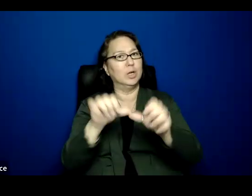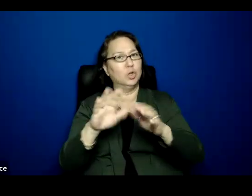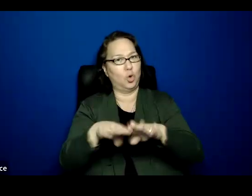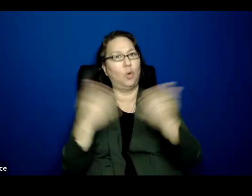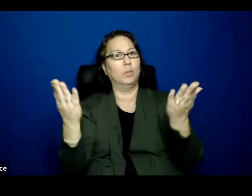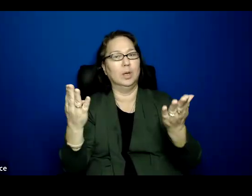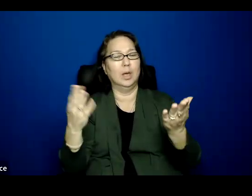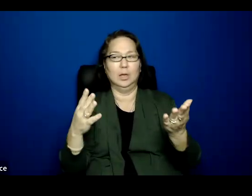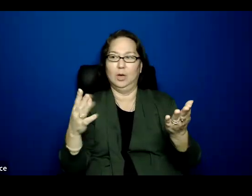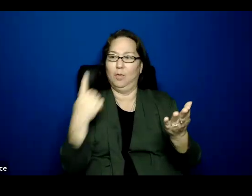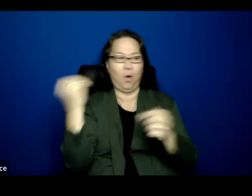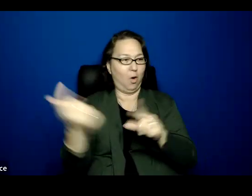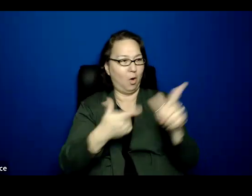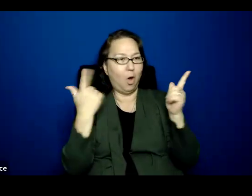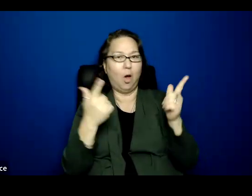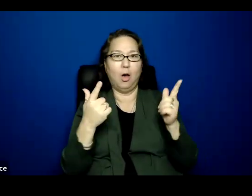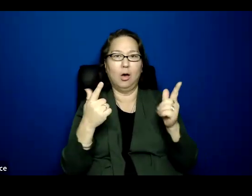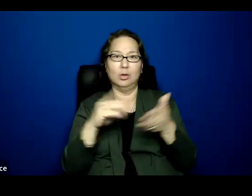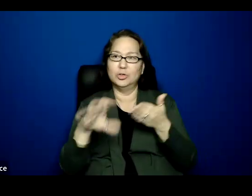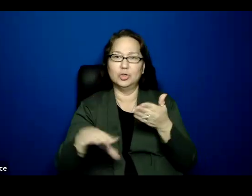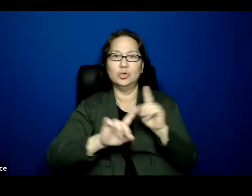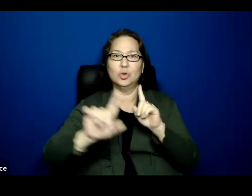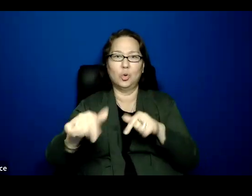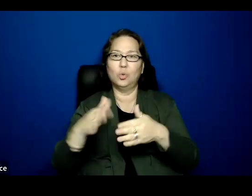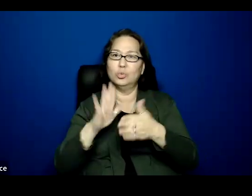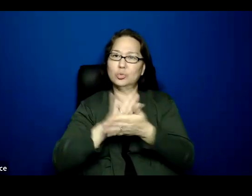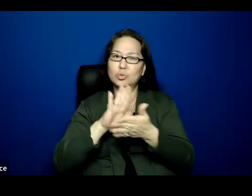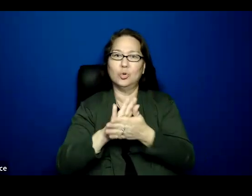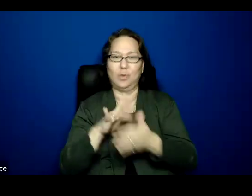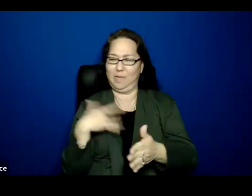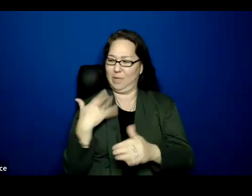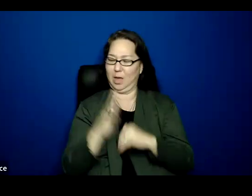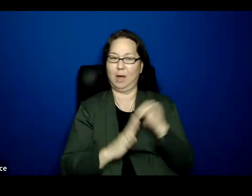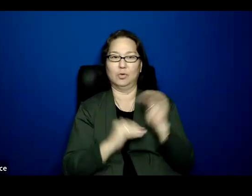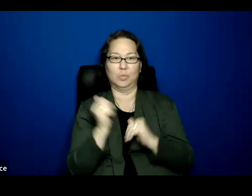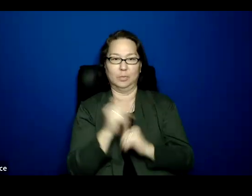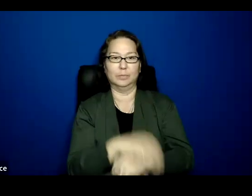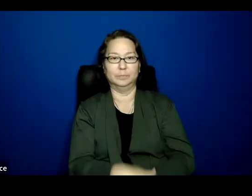to be able to go to school in comfort. Thank you. Thank you very much.